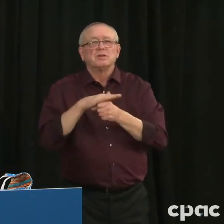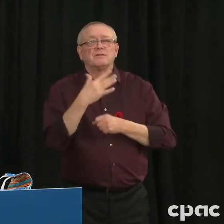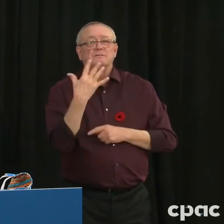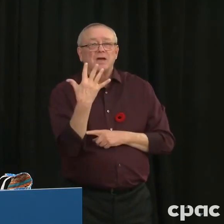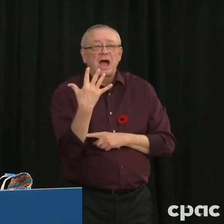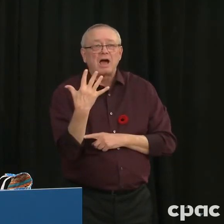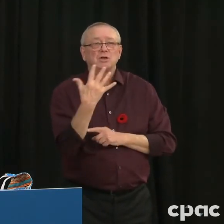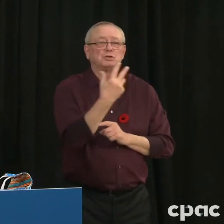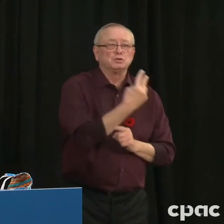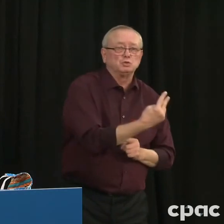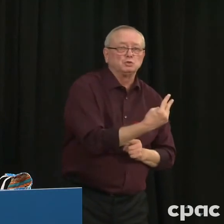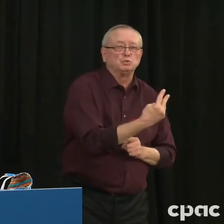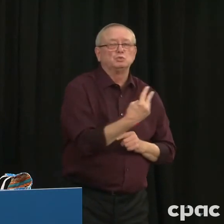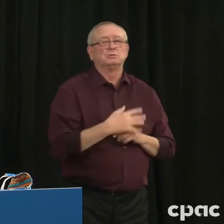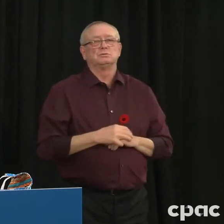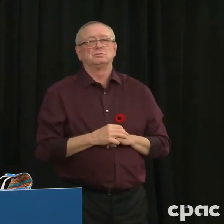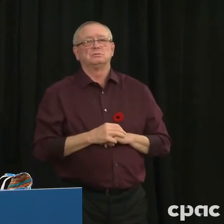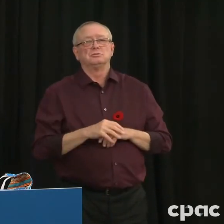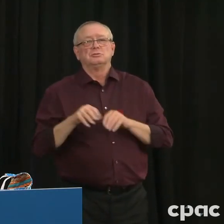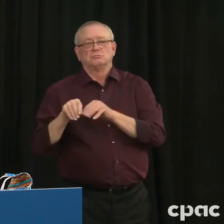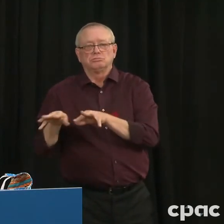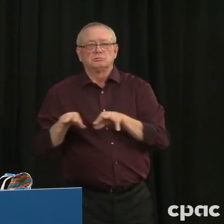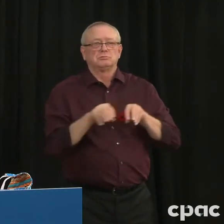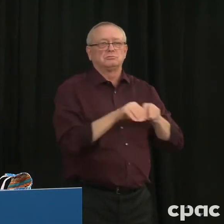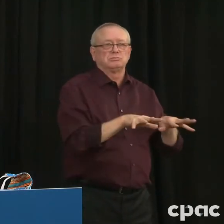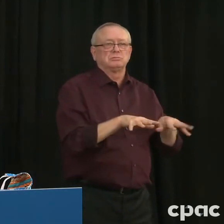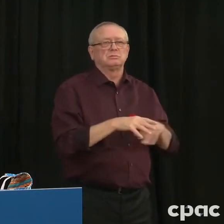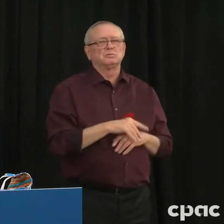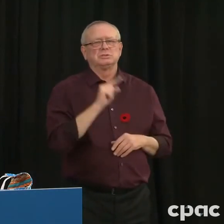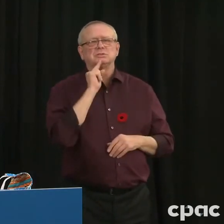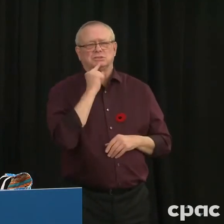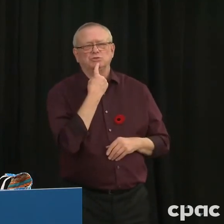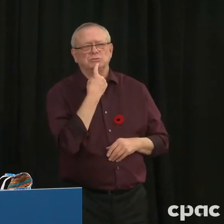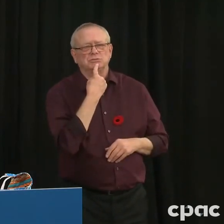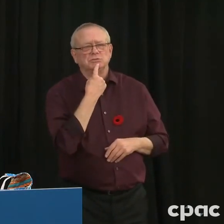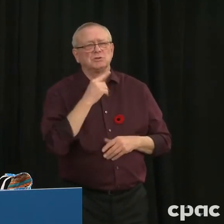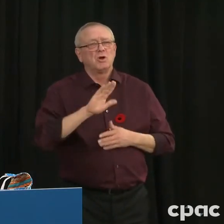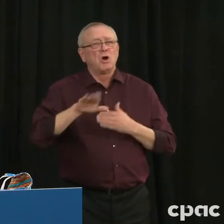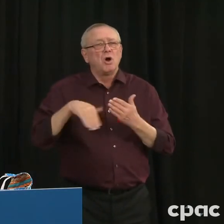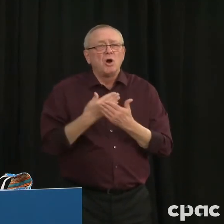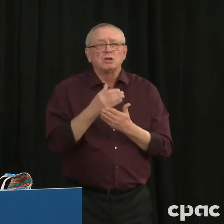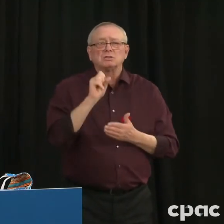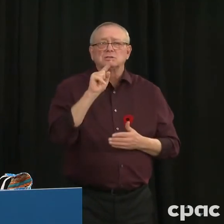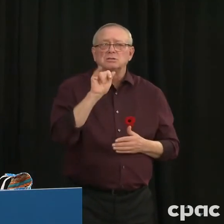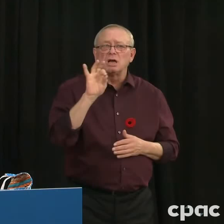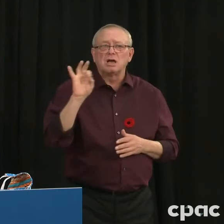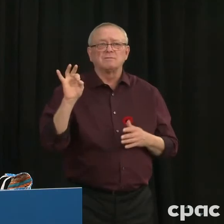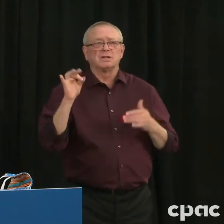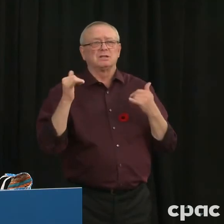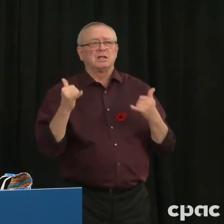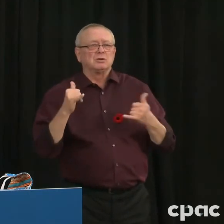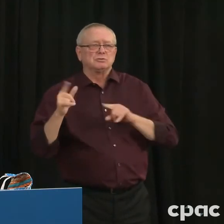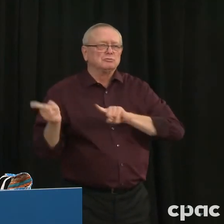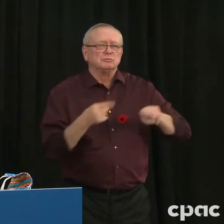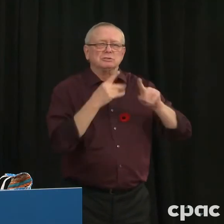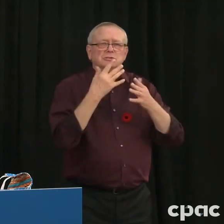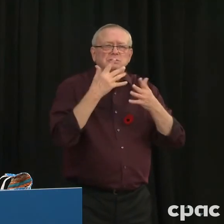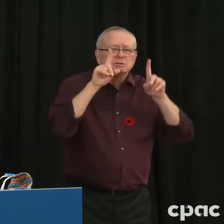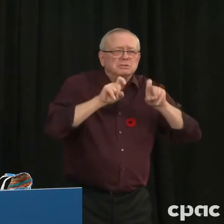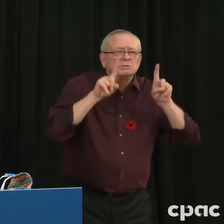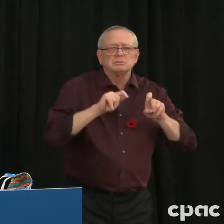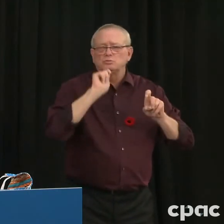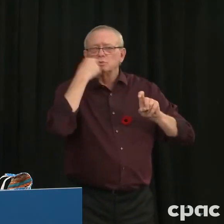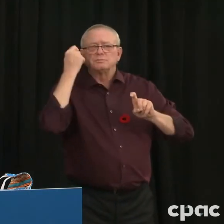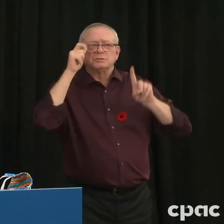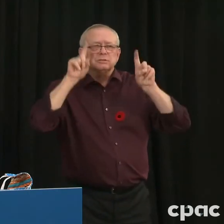extremely seriously. Health screening of all staff and shelter clients is underway, and on-site testing is being